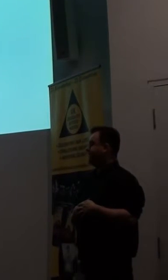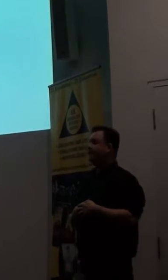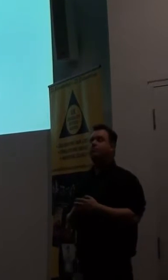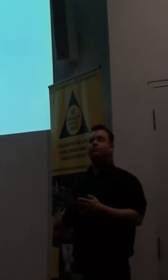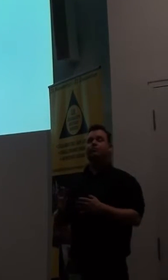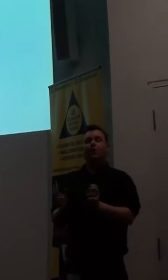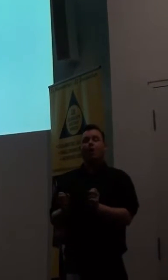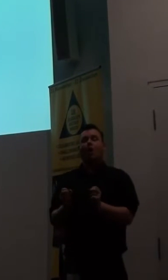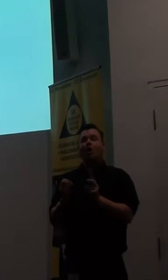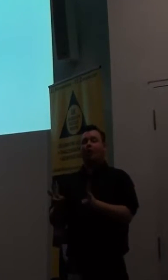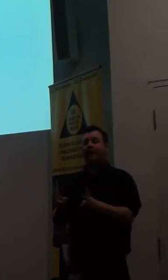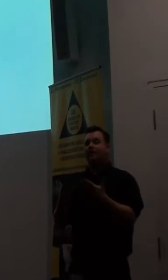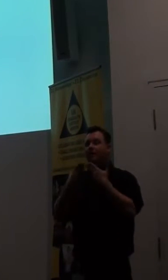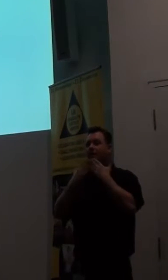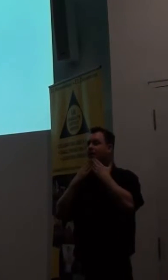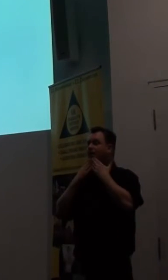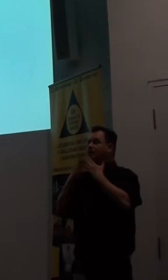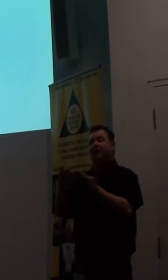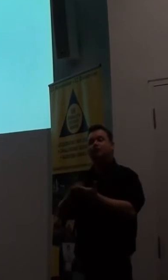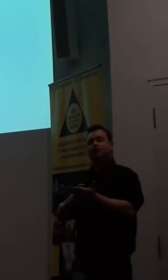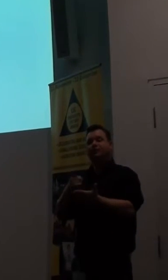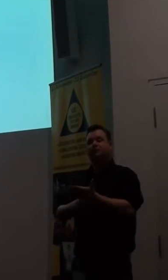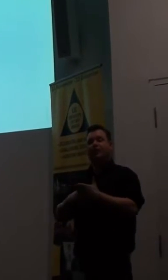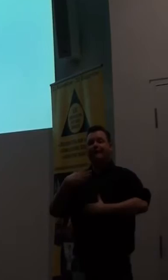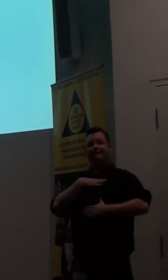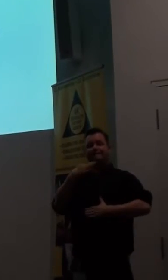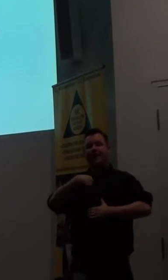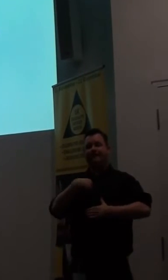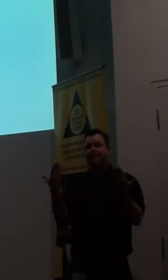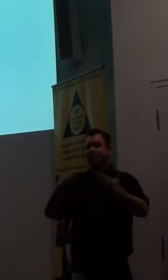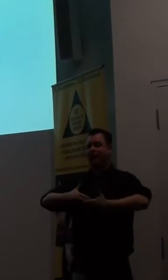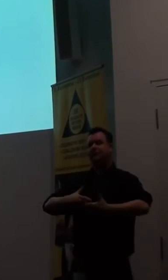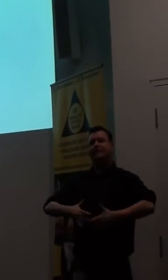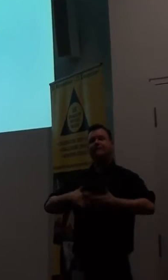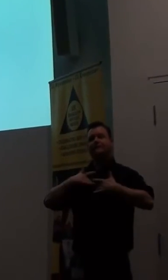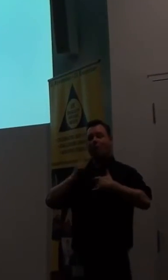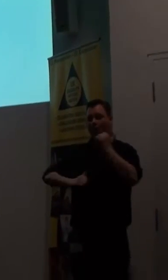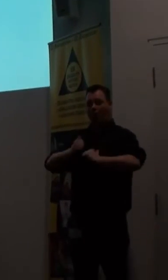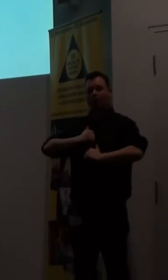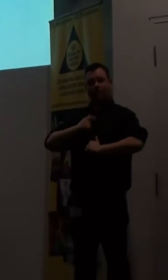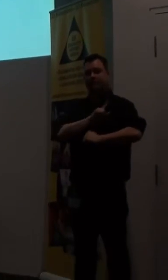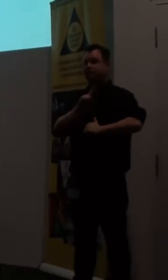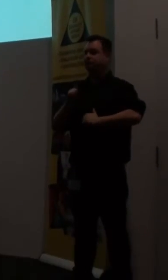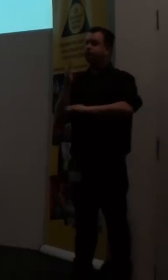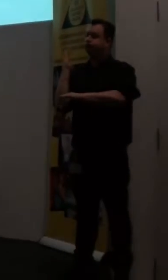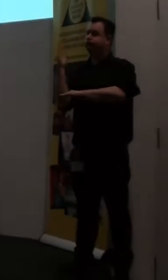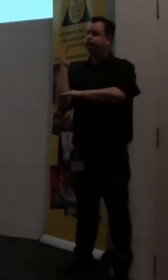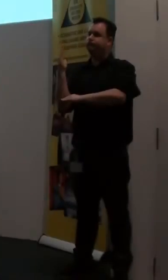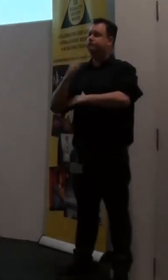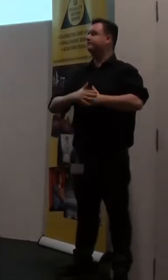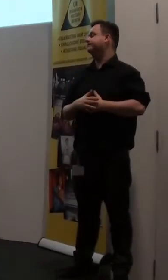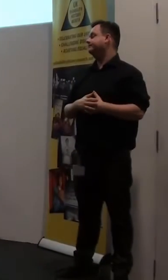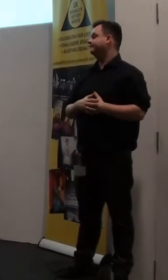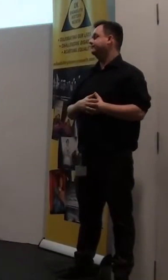Okay, well, thanks to Richard for inviting me to this. I feel very honoured to be able to come and speak to you here today. I've